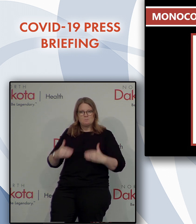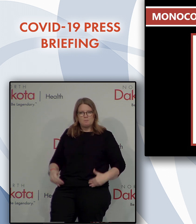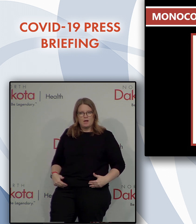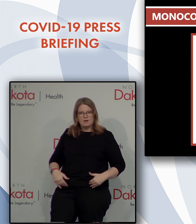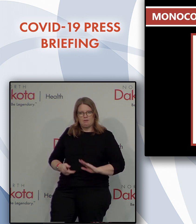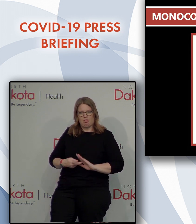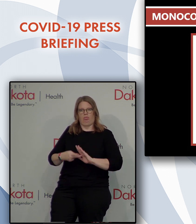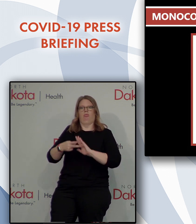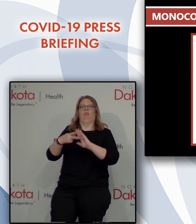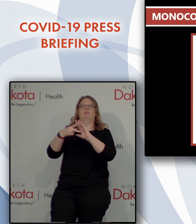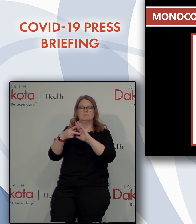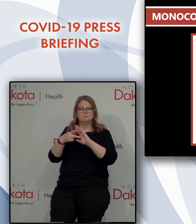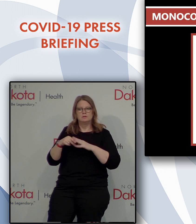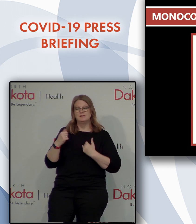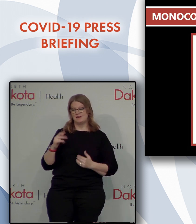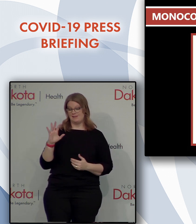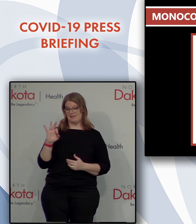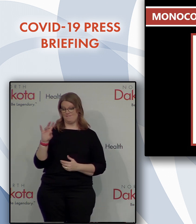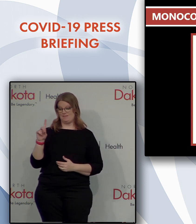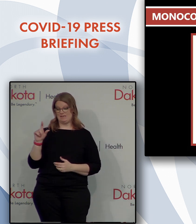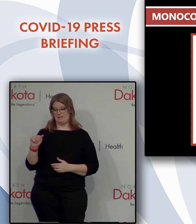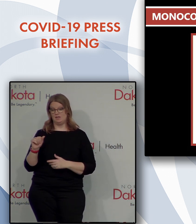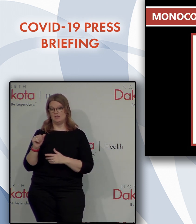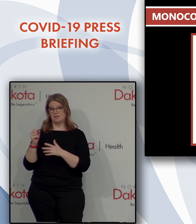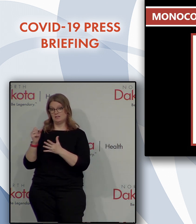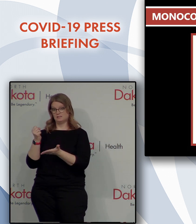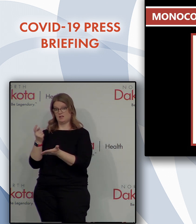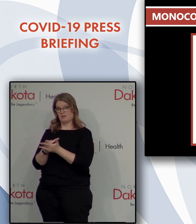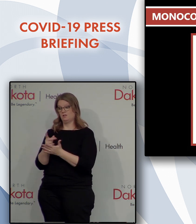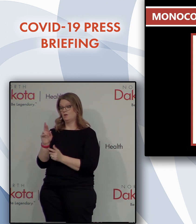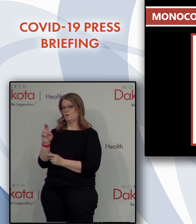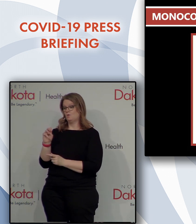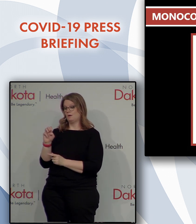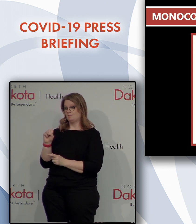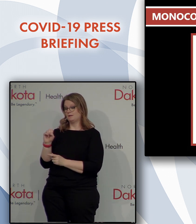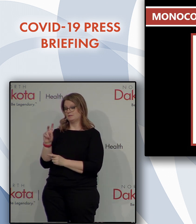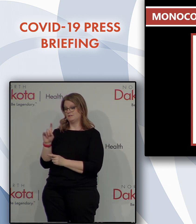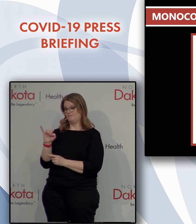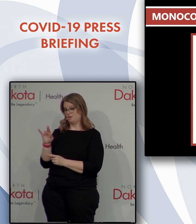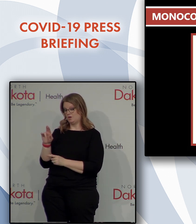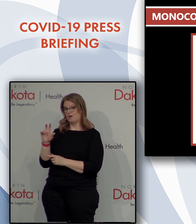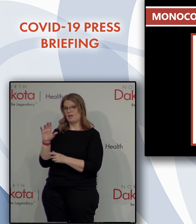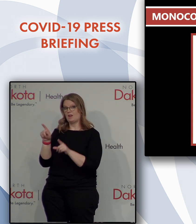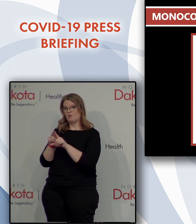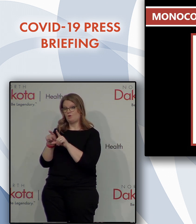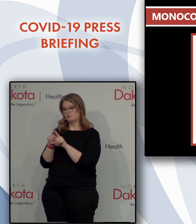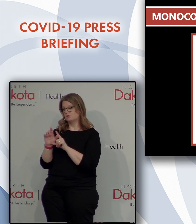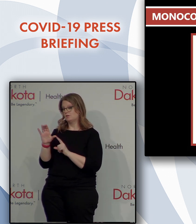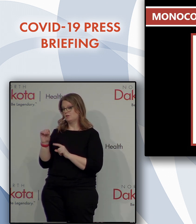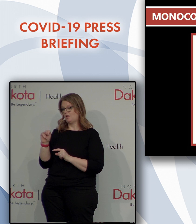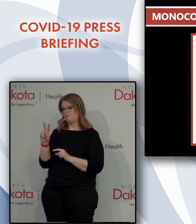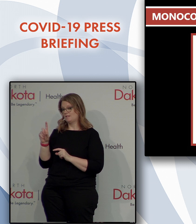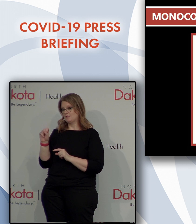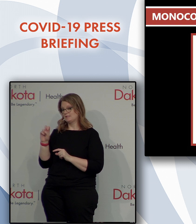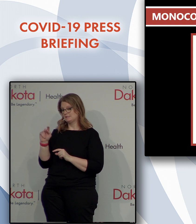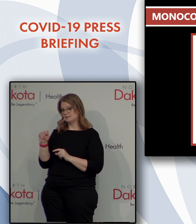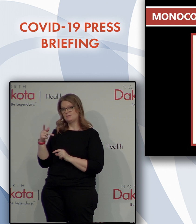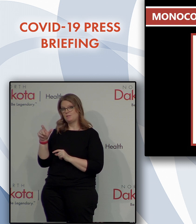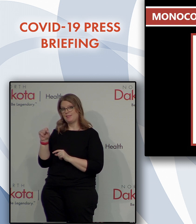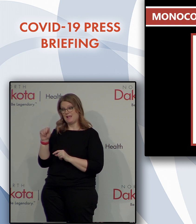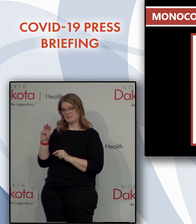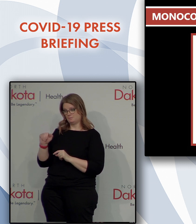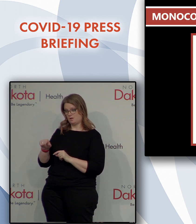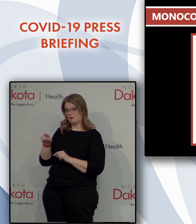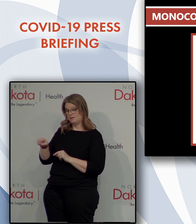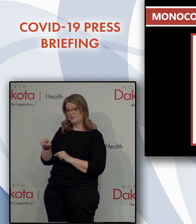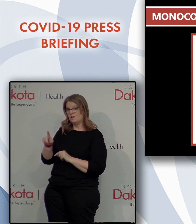Currently, the FDA has authorized the use of remdesivir in convalescent plasma in hospitalized patients only. Given the